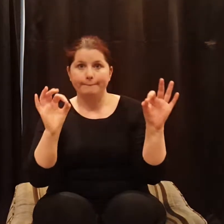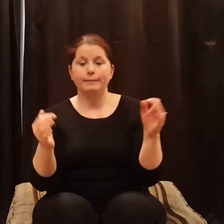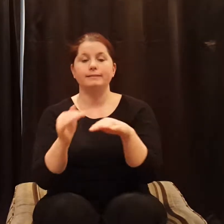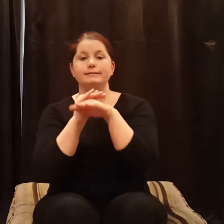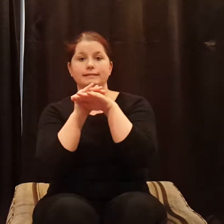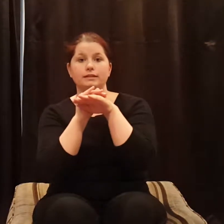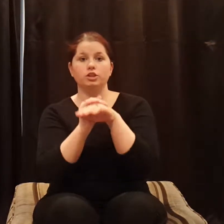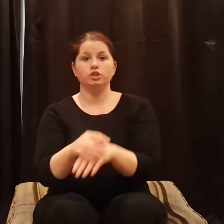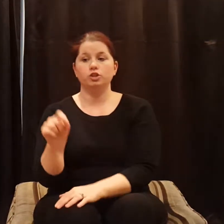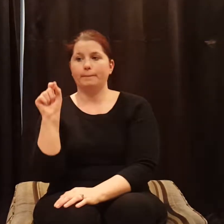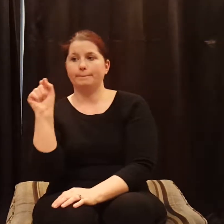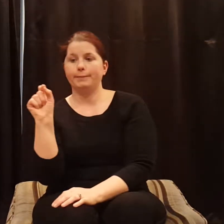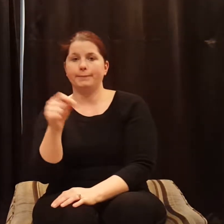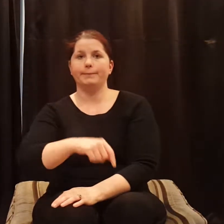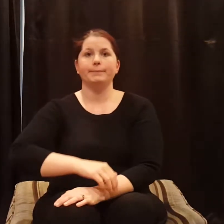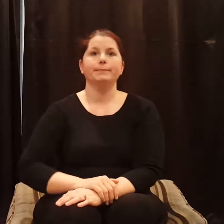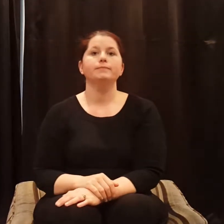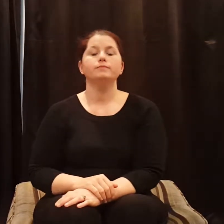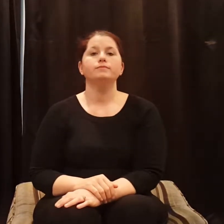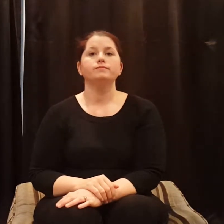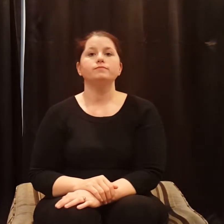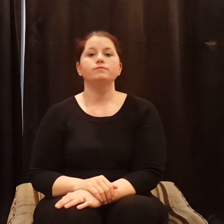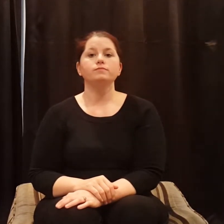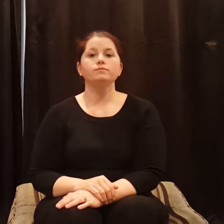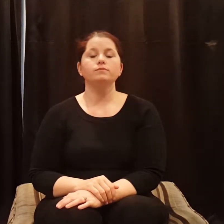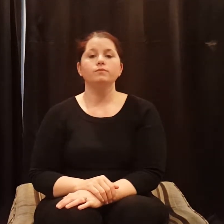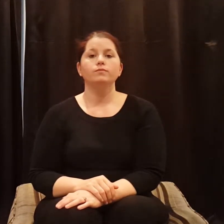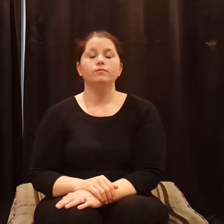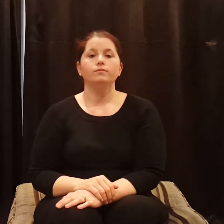4, 1. And this map is also accurate.